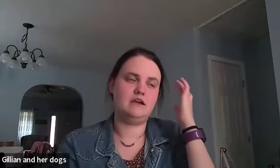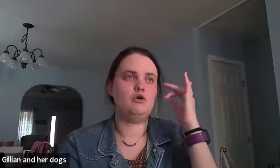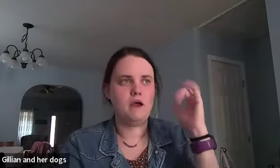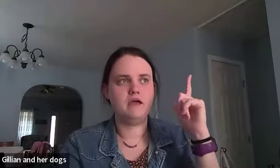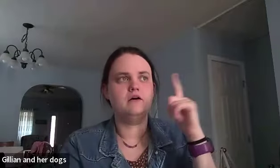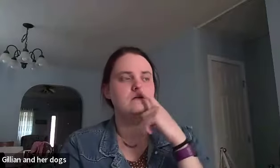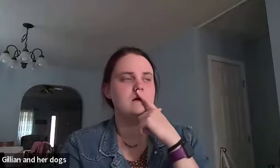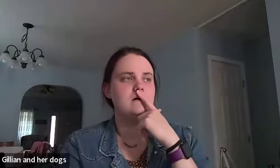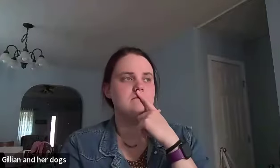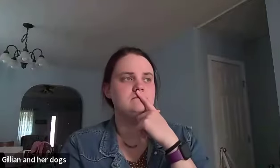like a quail,